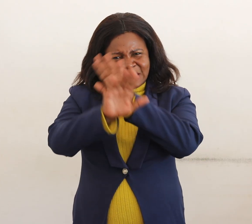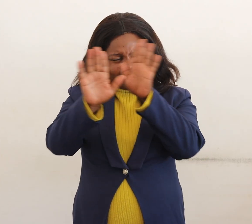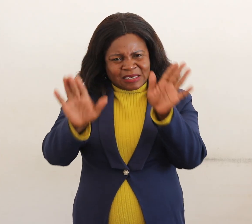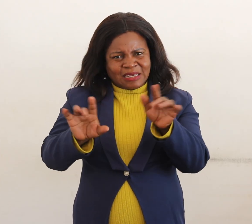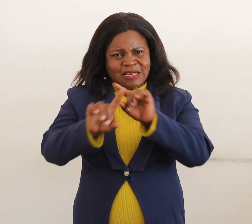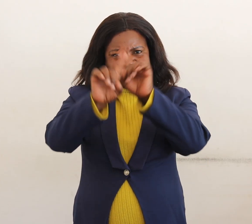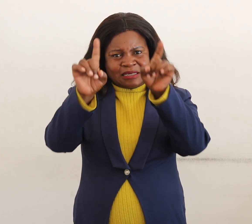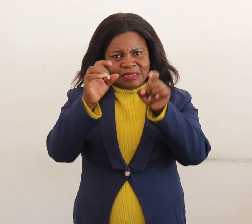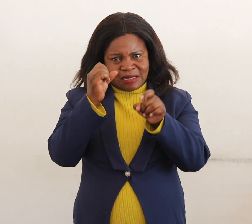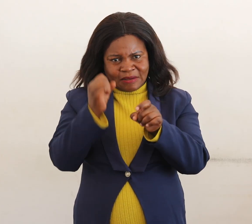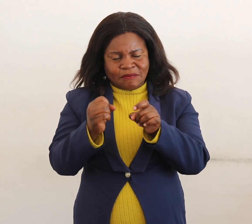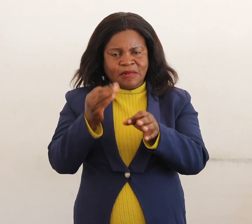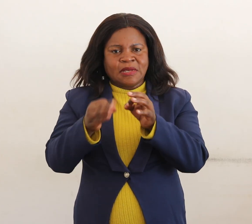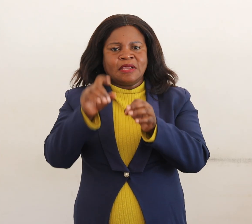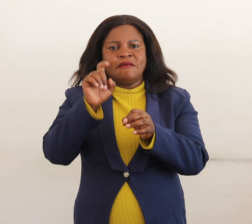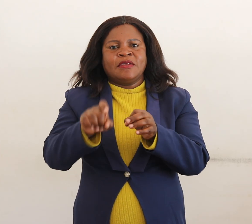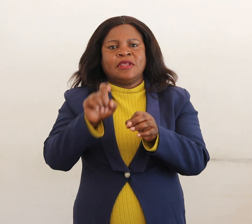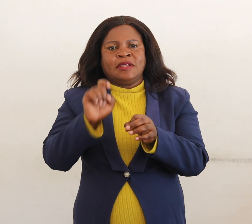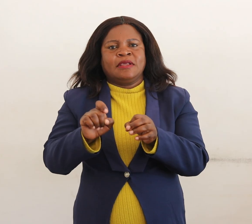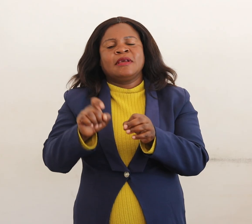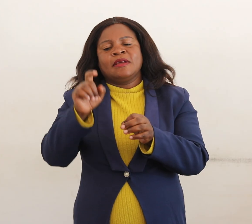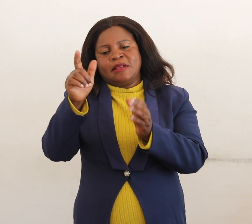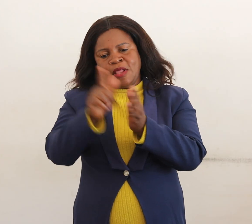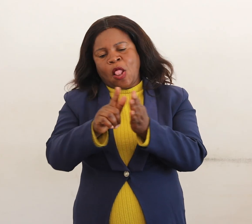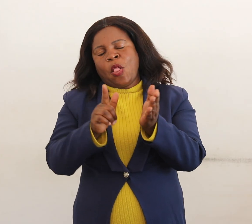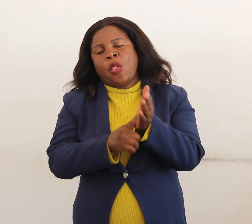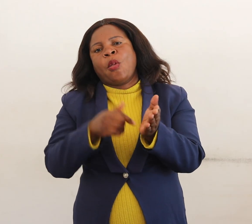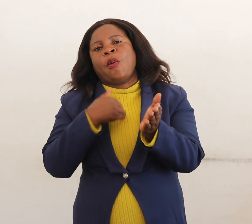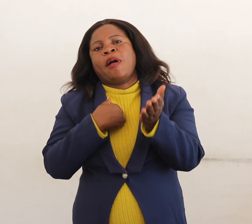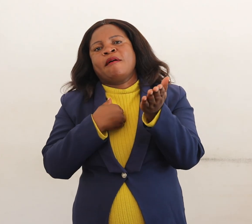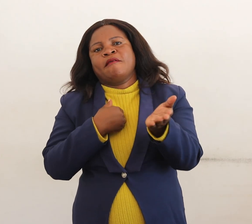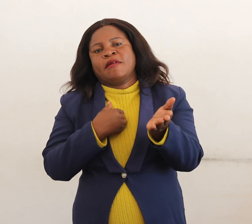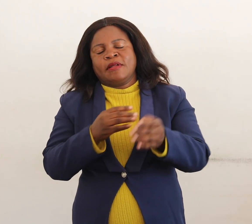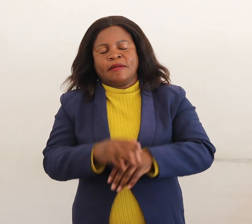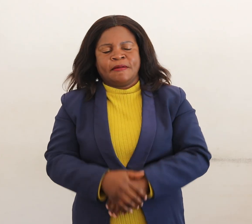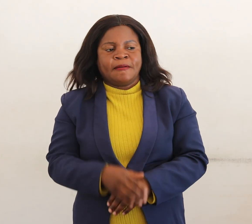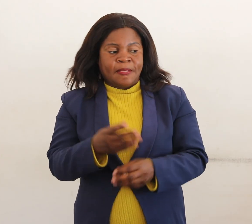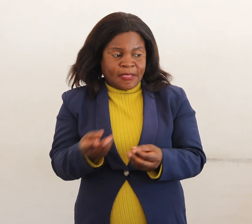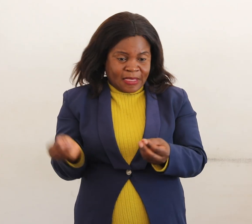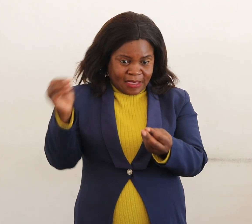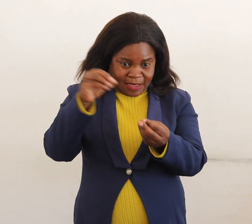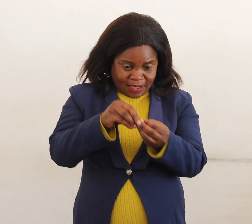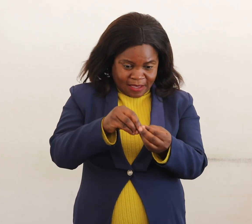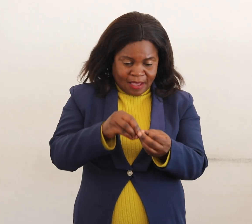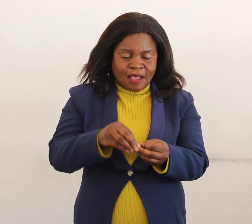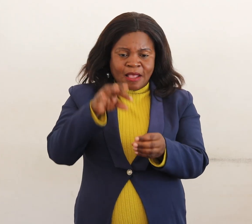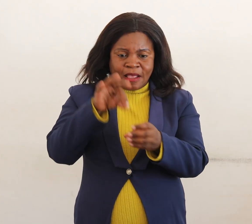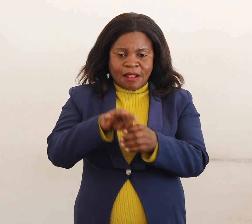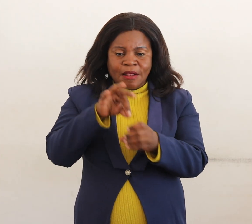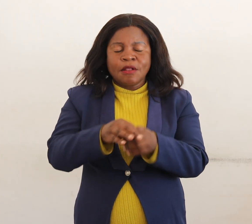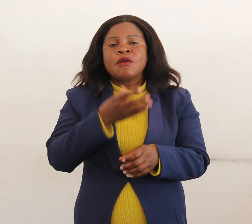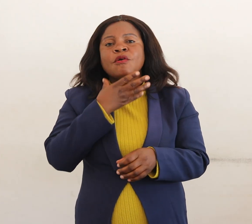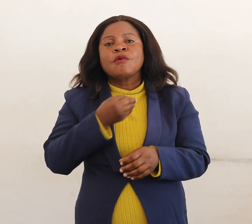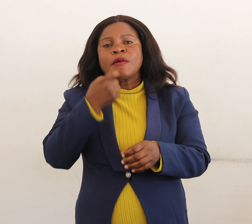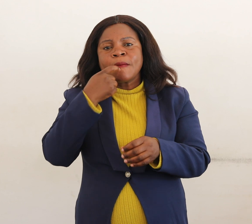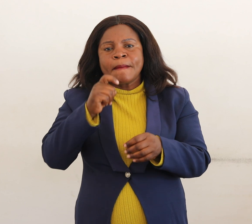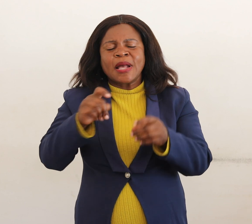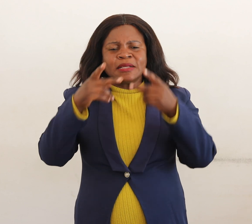applicable. In addition, the Electoral Commission must publish the details